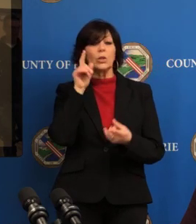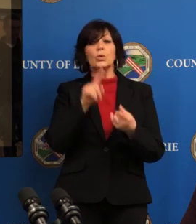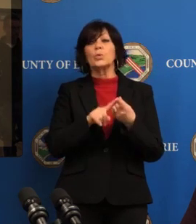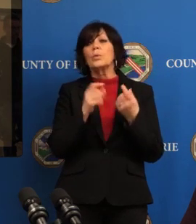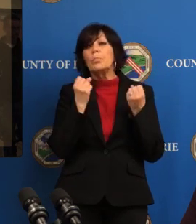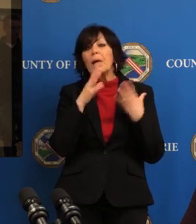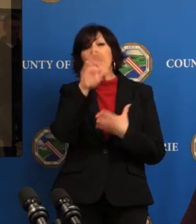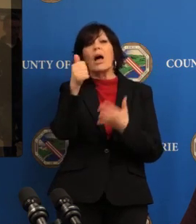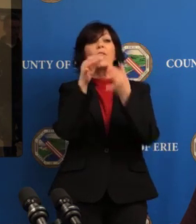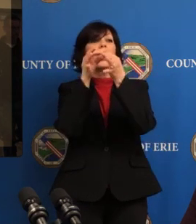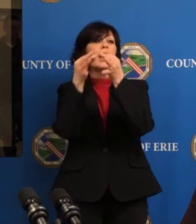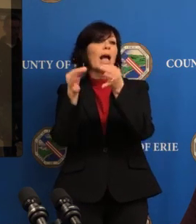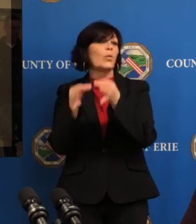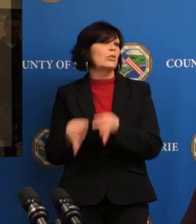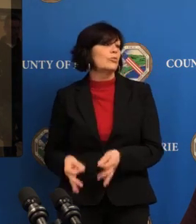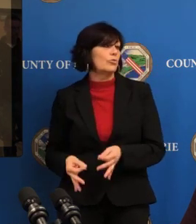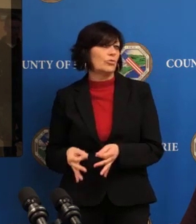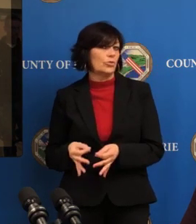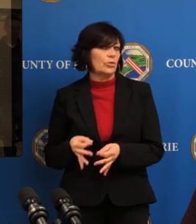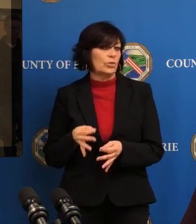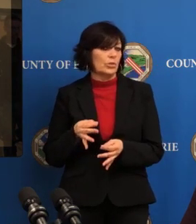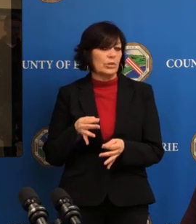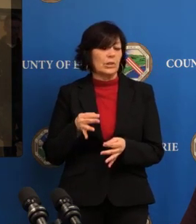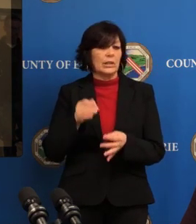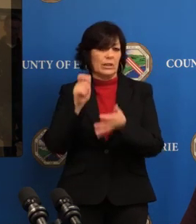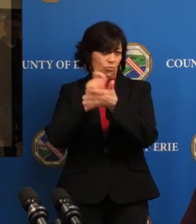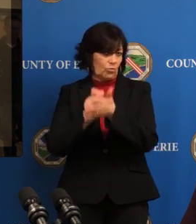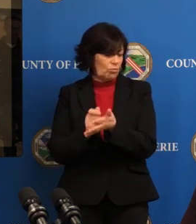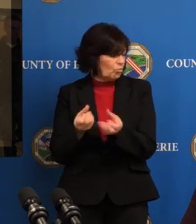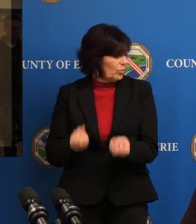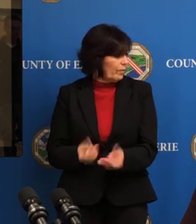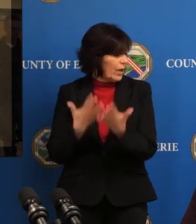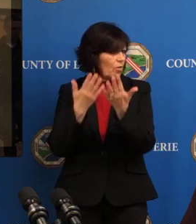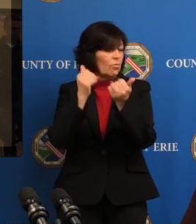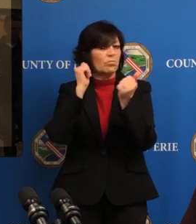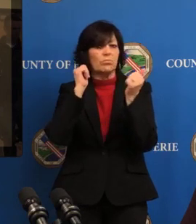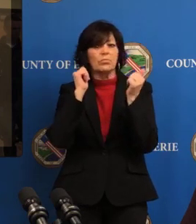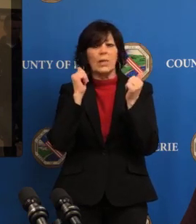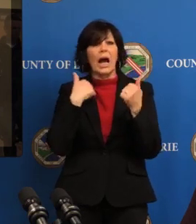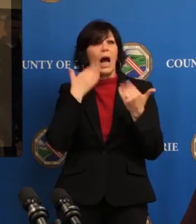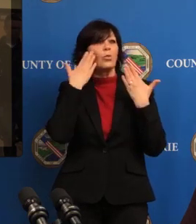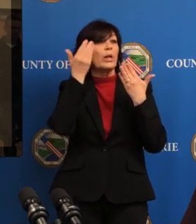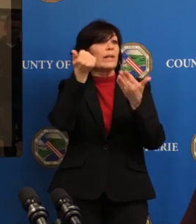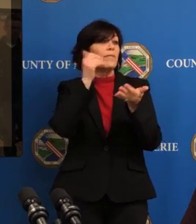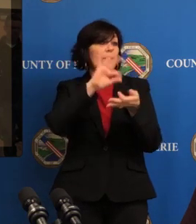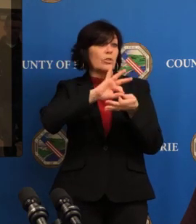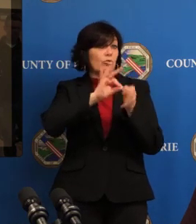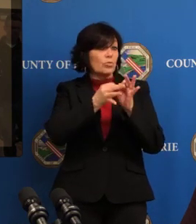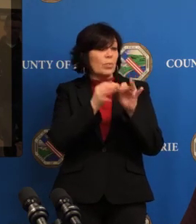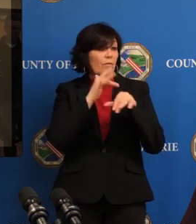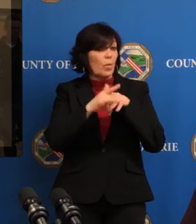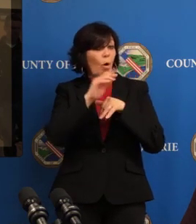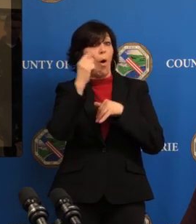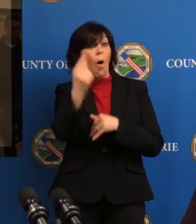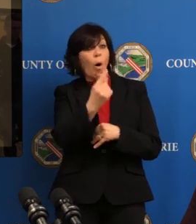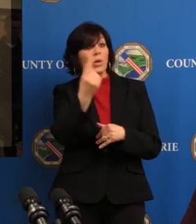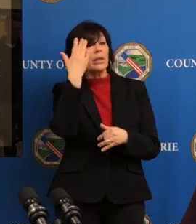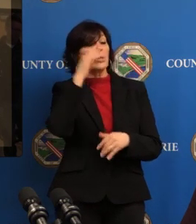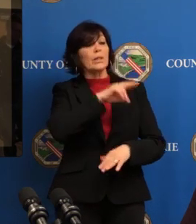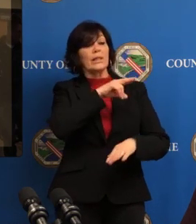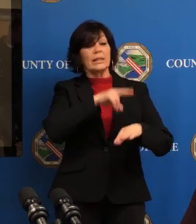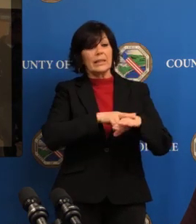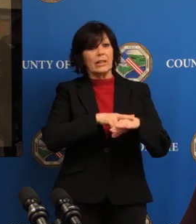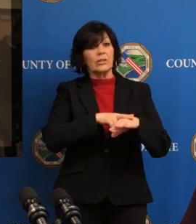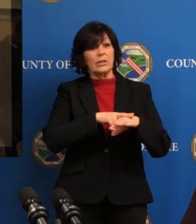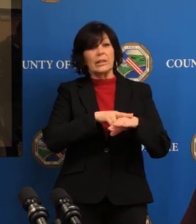many other languages that are available in writing. I don't know if they have interpreters available at all times. I know the International Institute